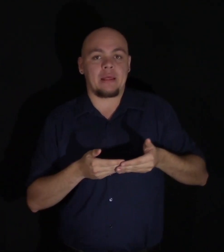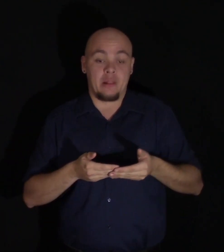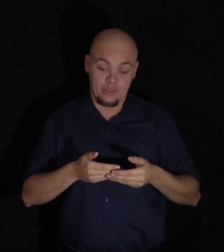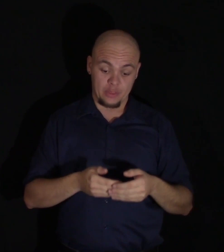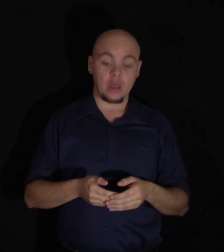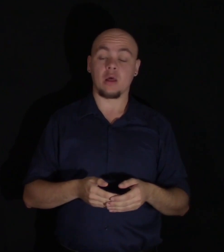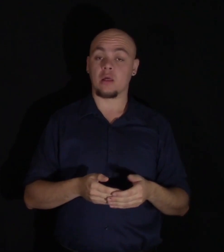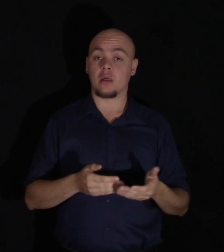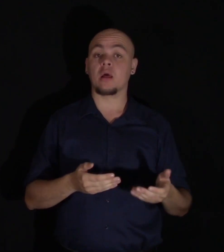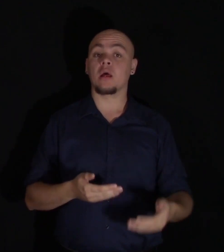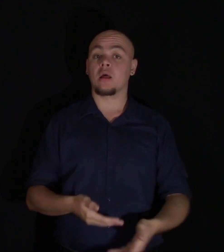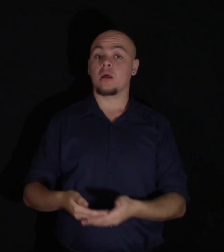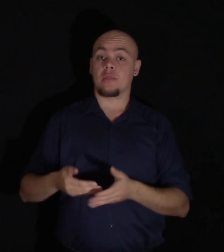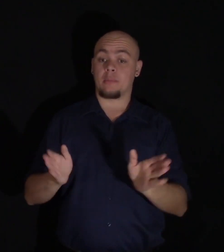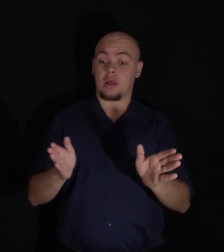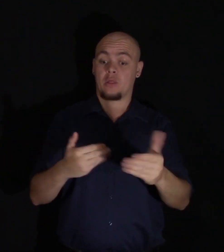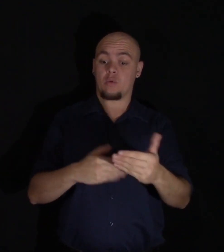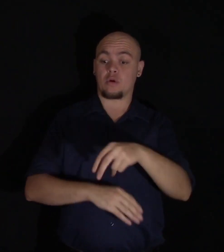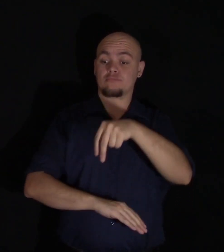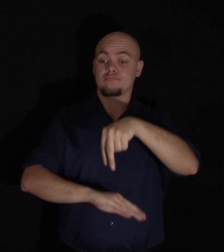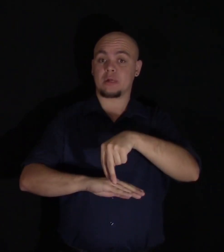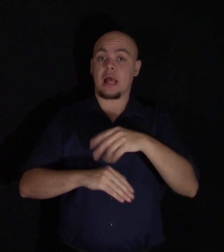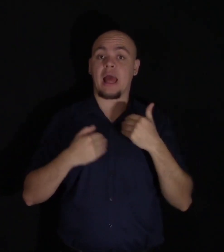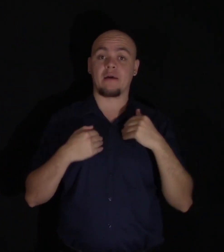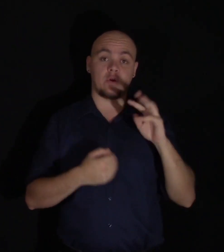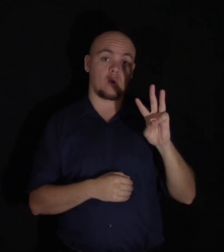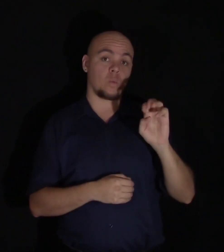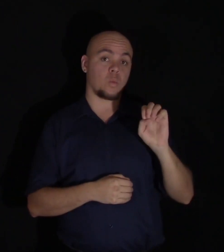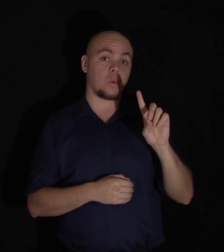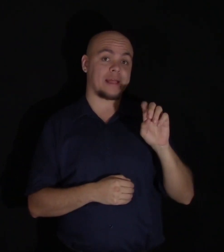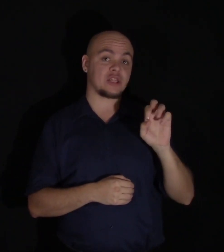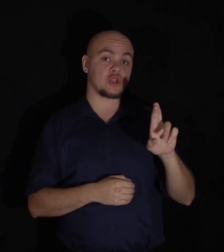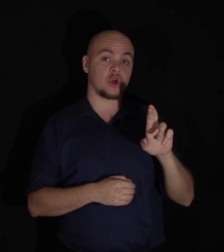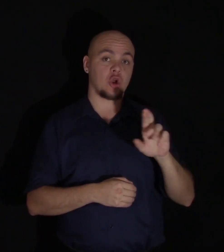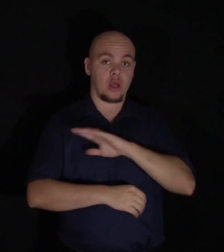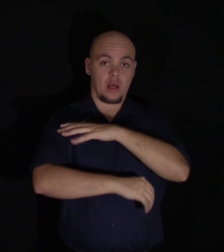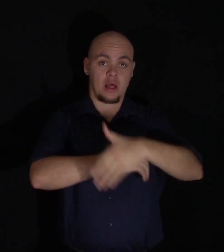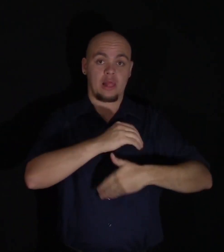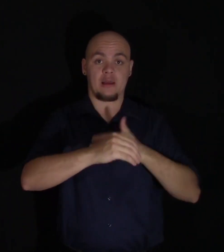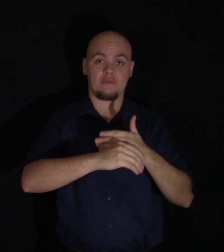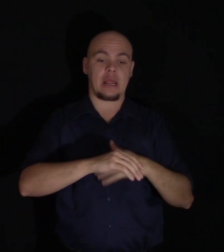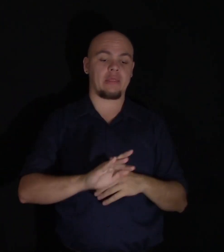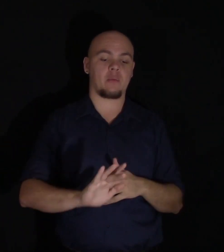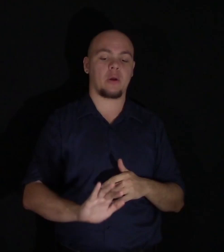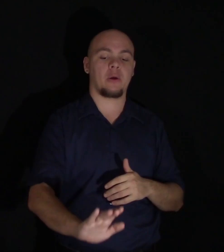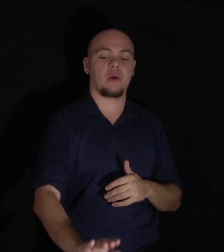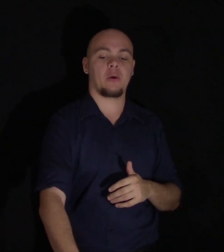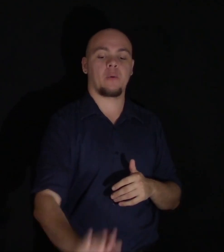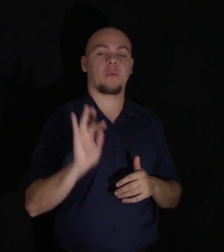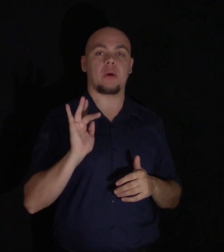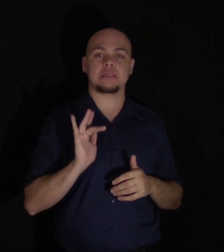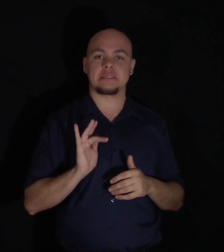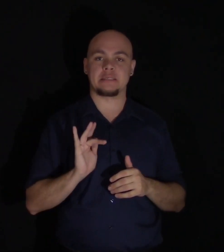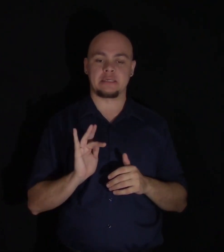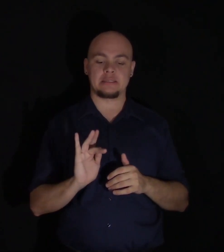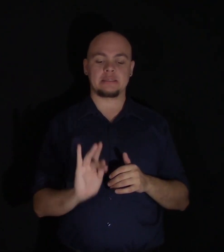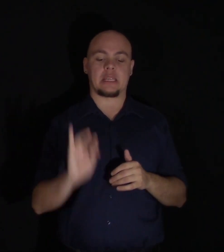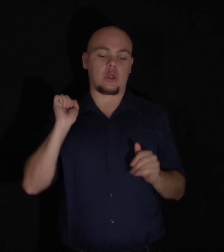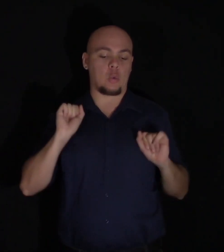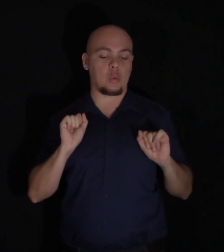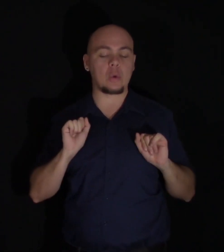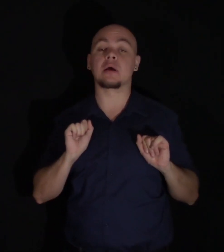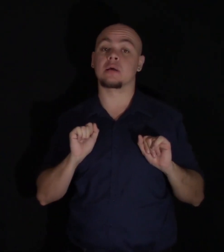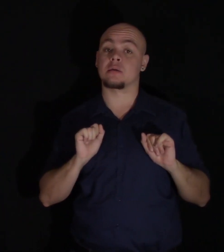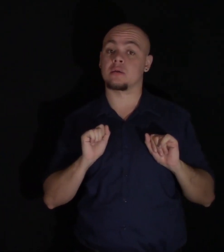they'd have like a leather glove, like a welder's glove on, and they'd eventually touch the snake. And when they touched the